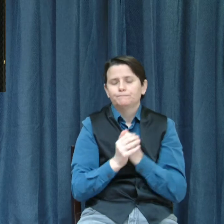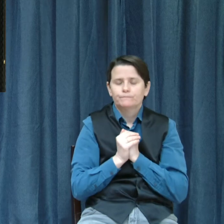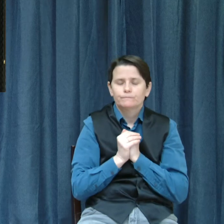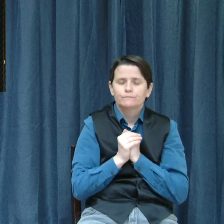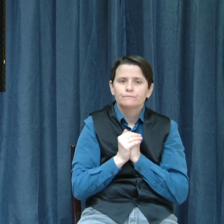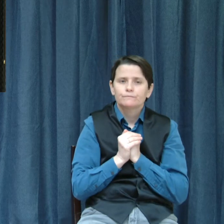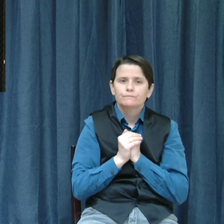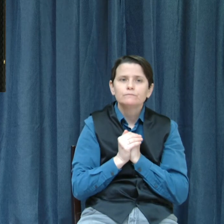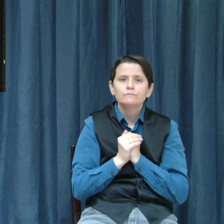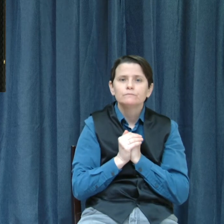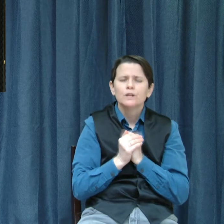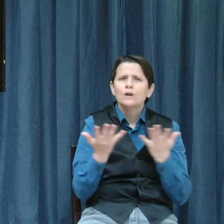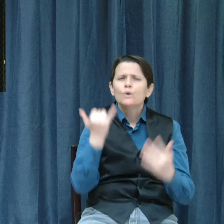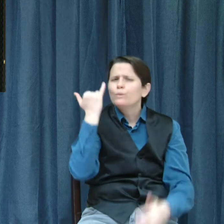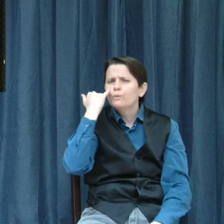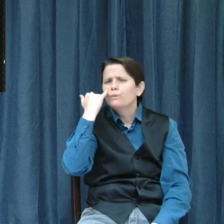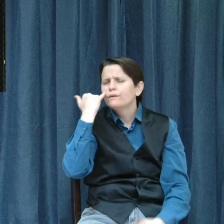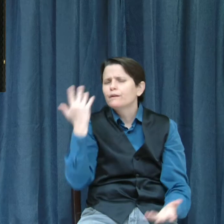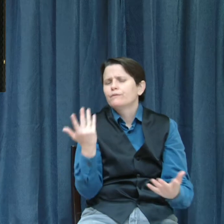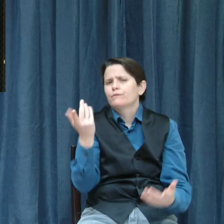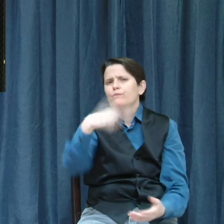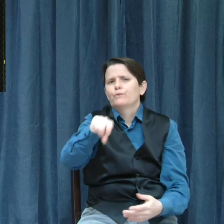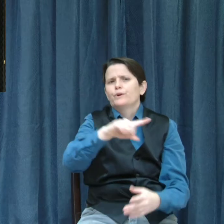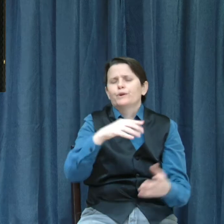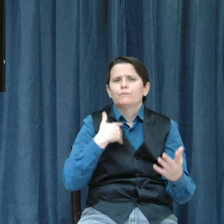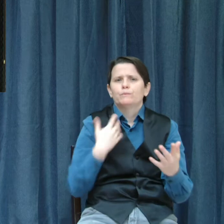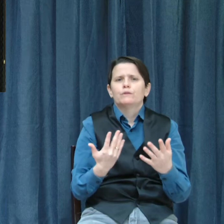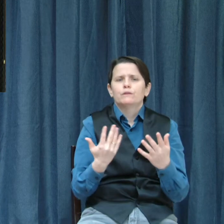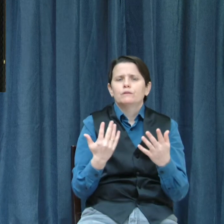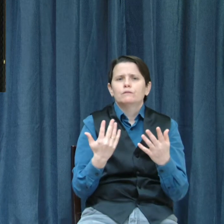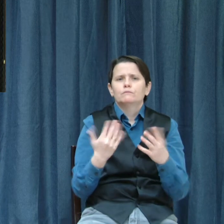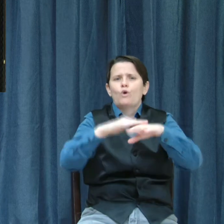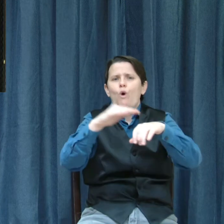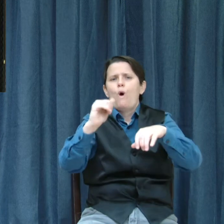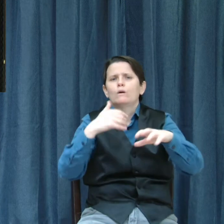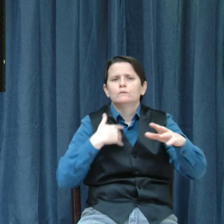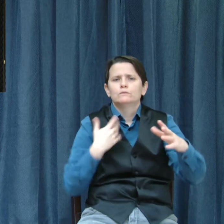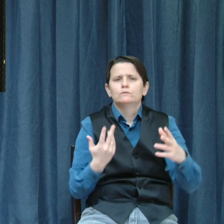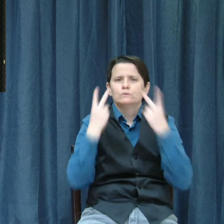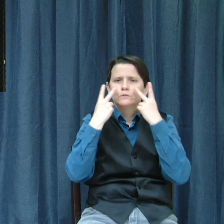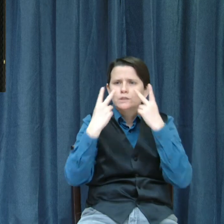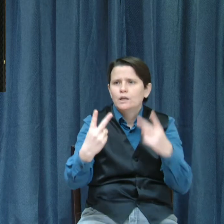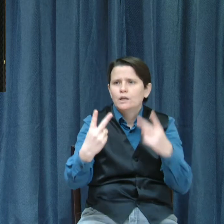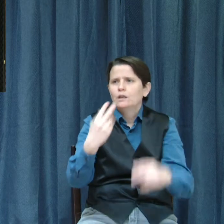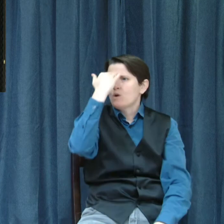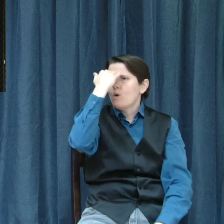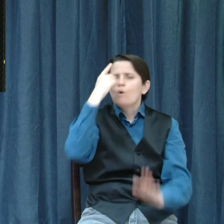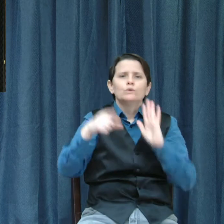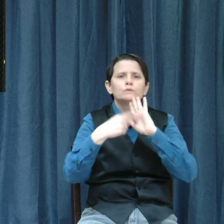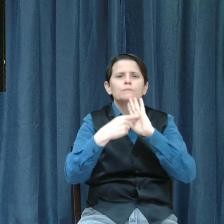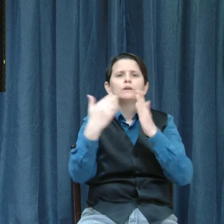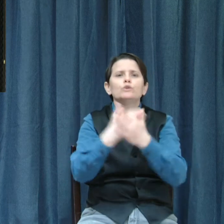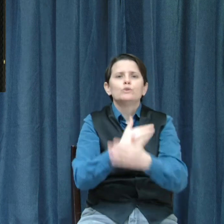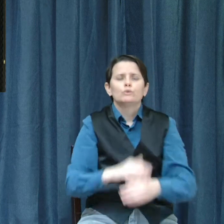to see that which we don't know, that we haven't seen before? What if we're being called to take our blinders